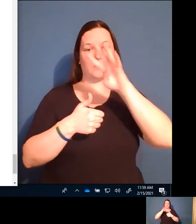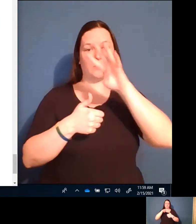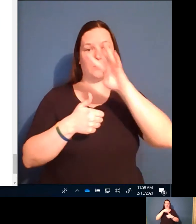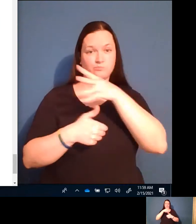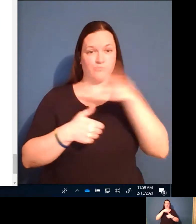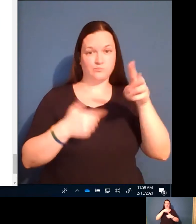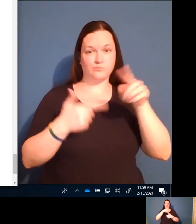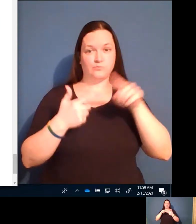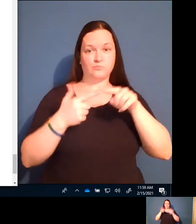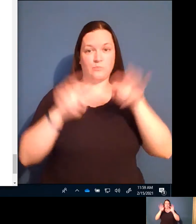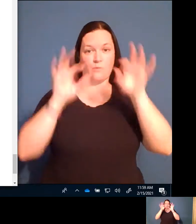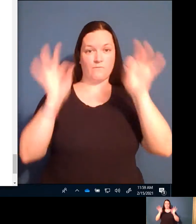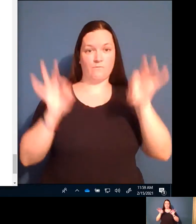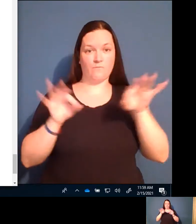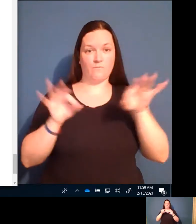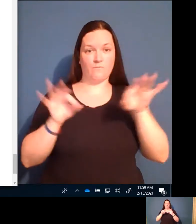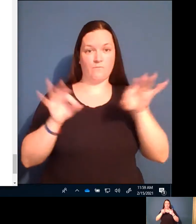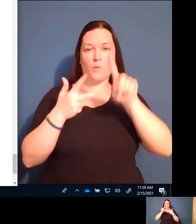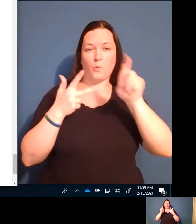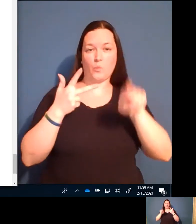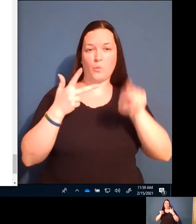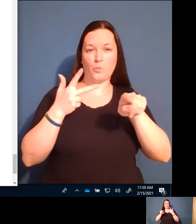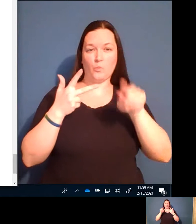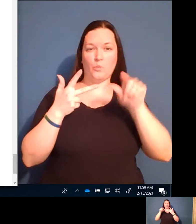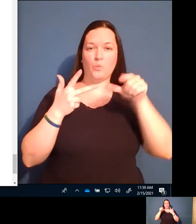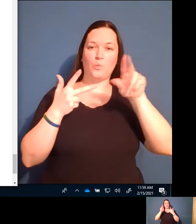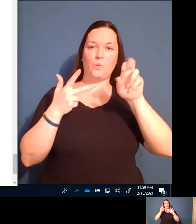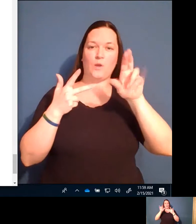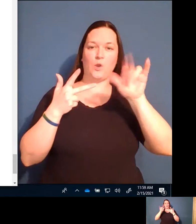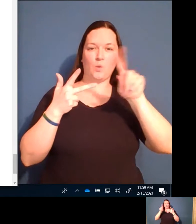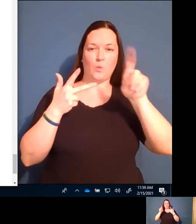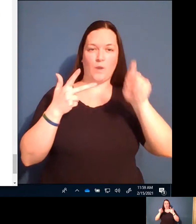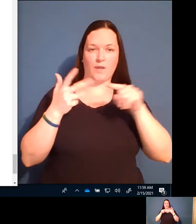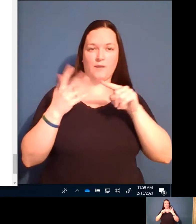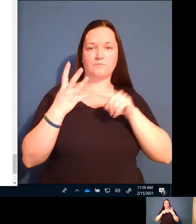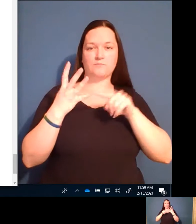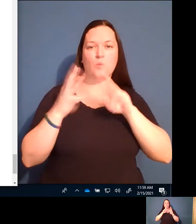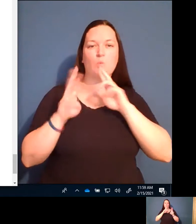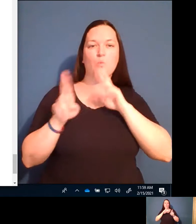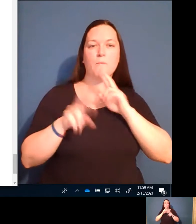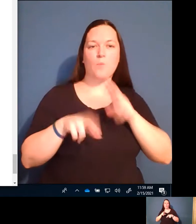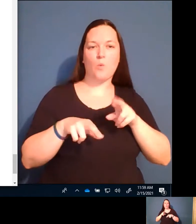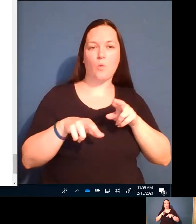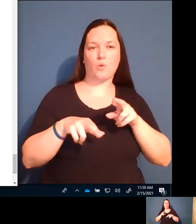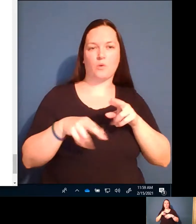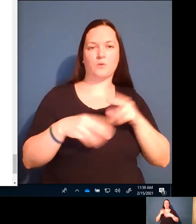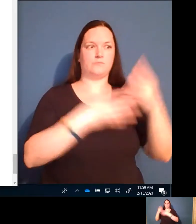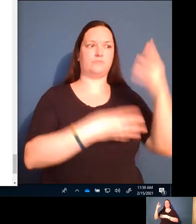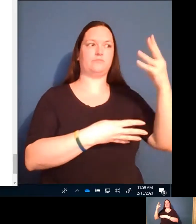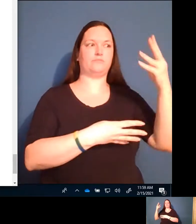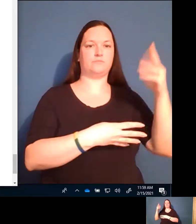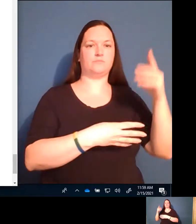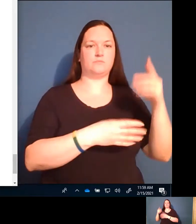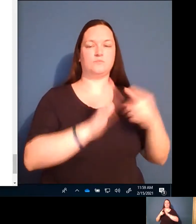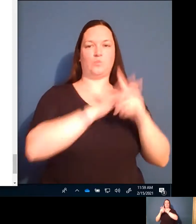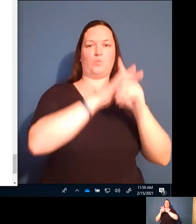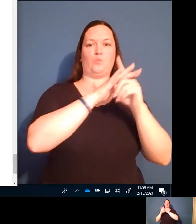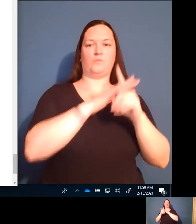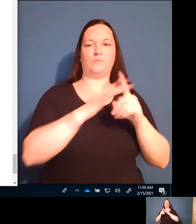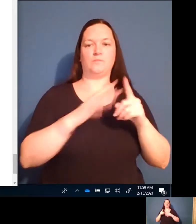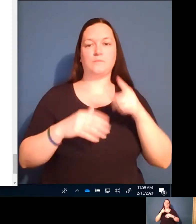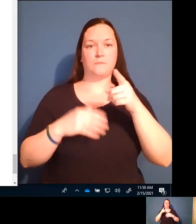forms, queries, and reports. Together, these objects allow you to do all the things you associate with using a database, from storing and